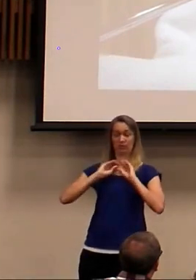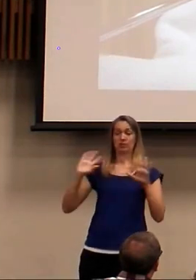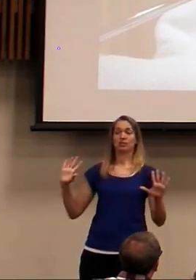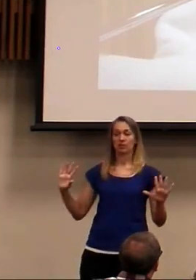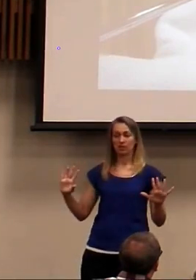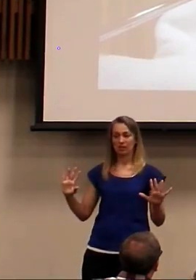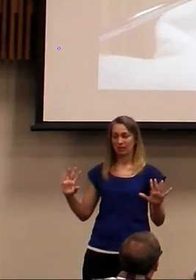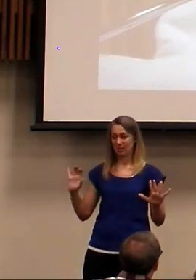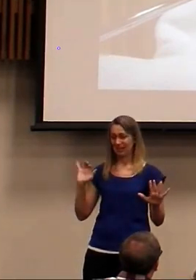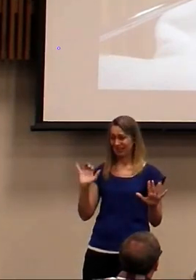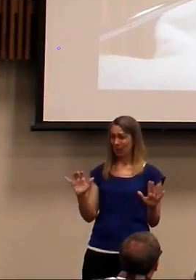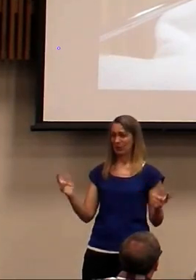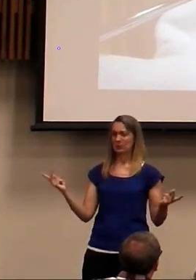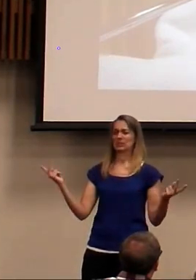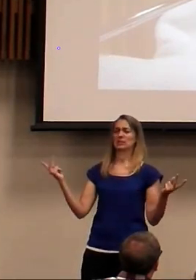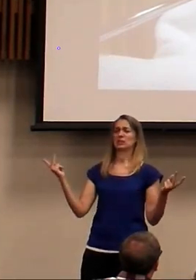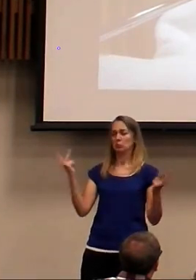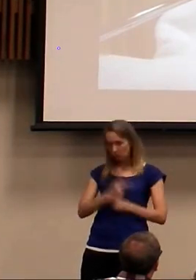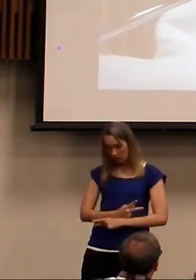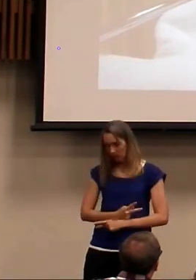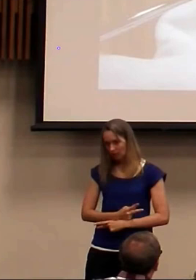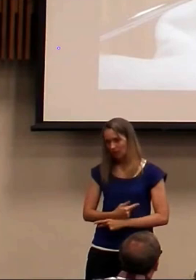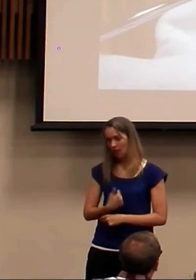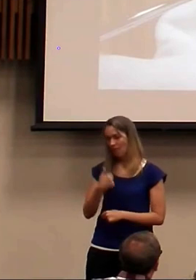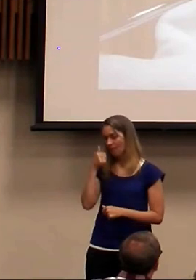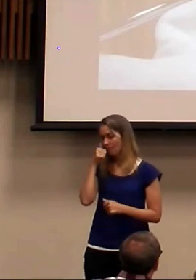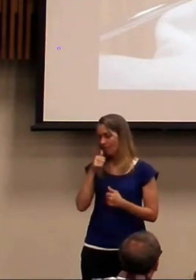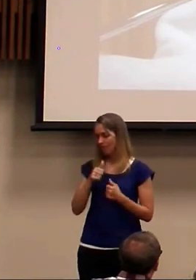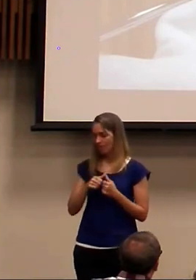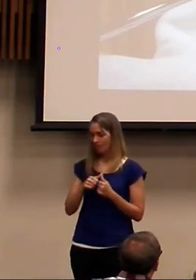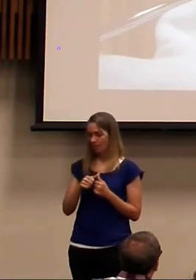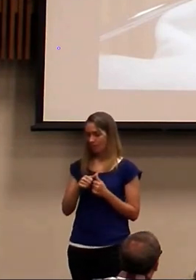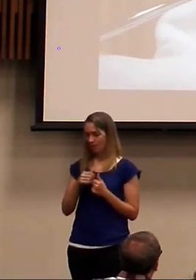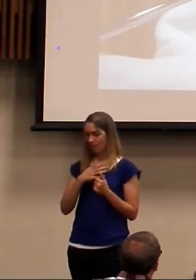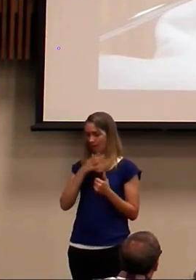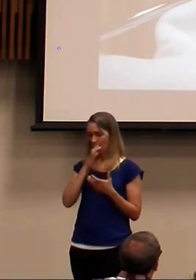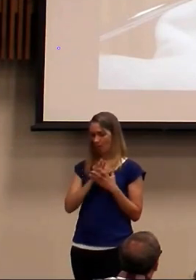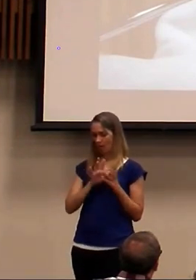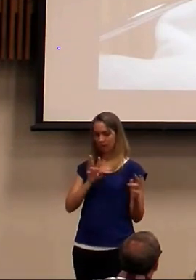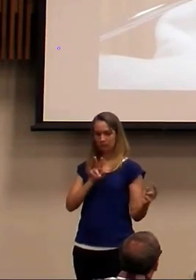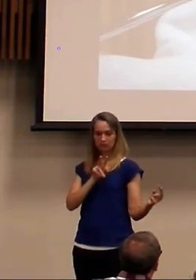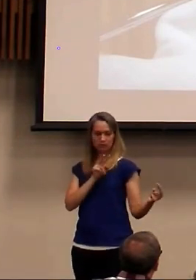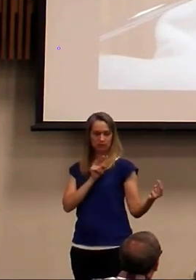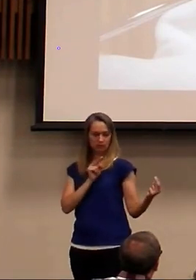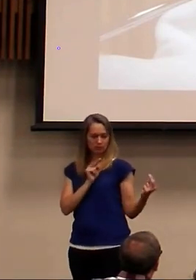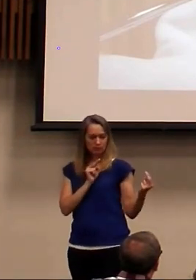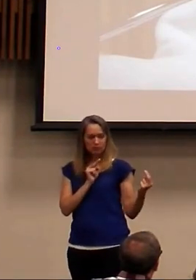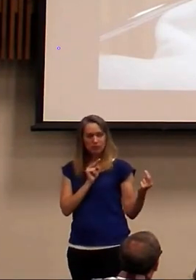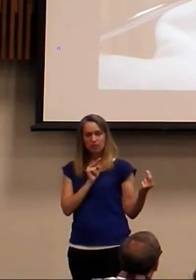It was the worst. I remember looking over at my wife.